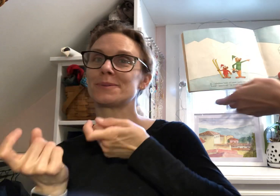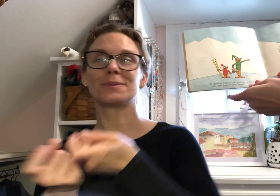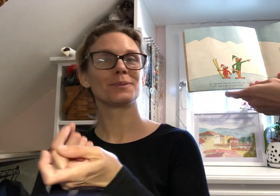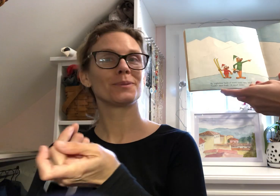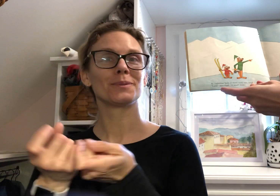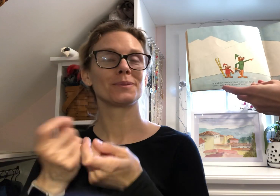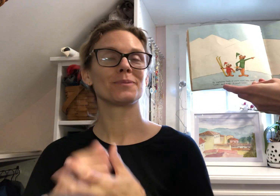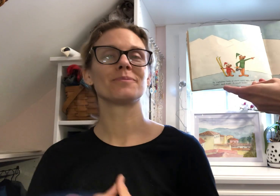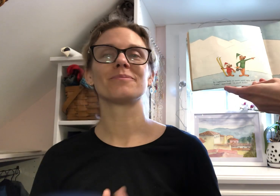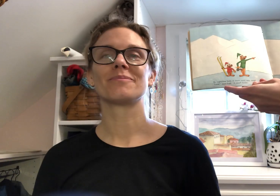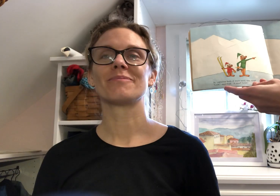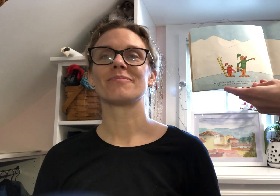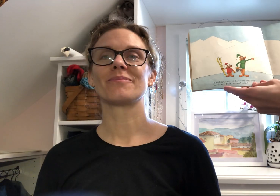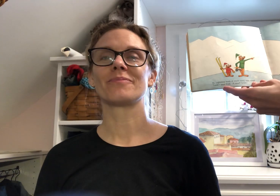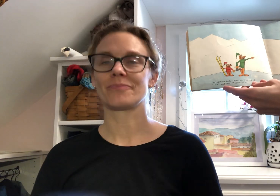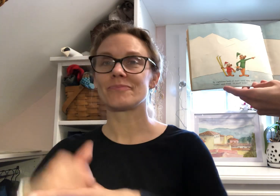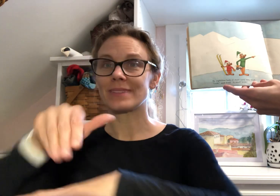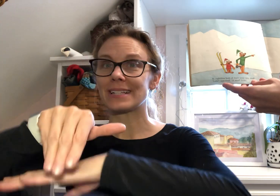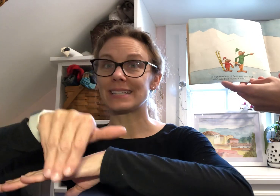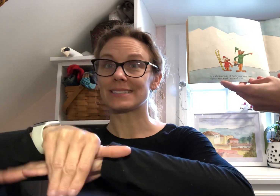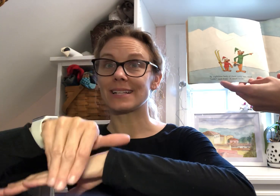Ted drove his car fast.